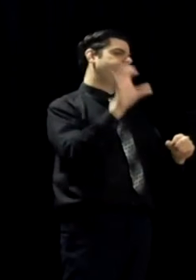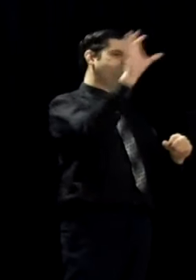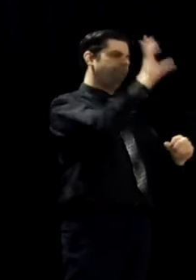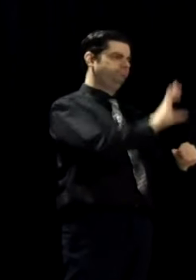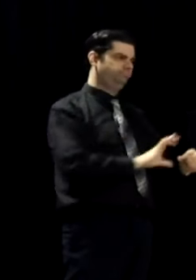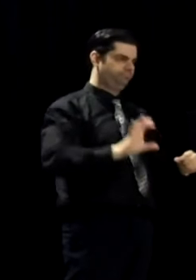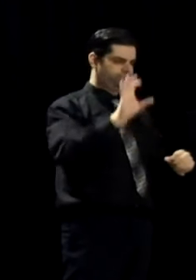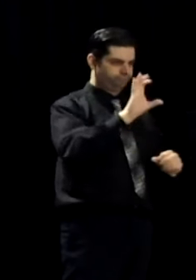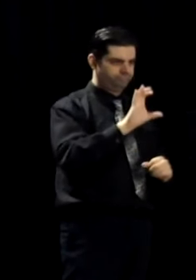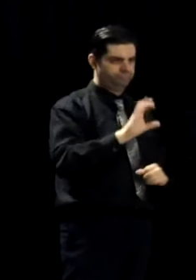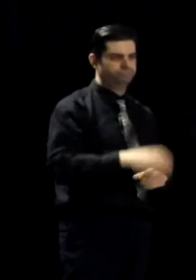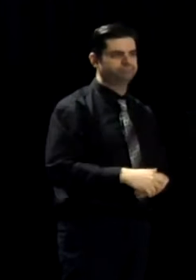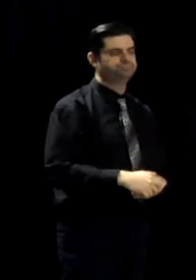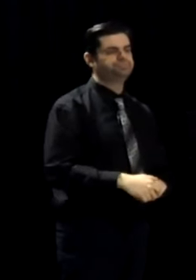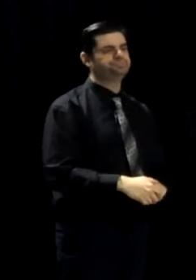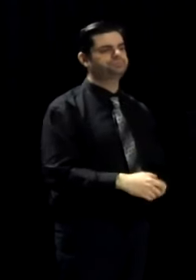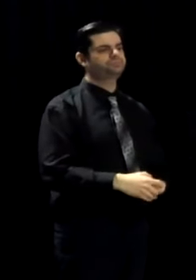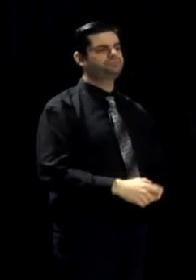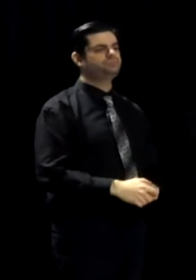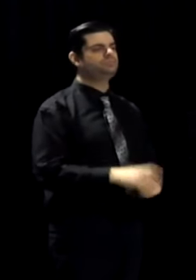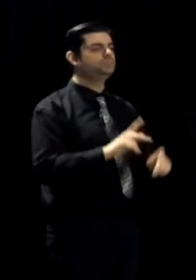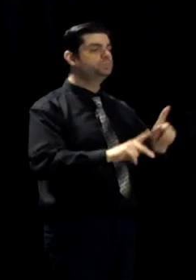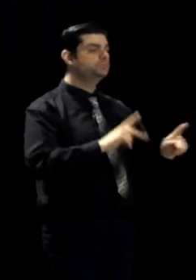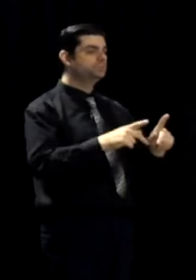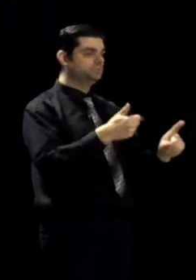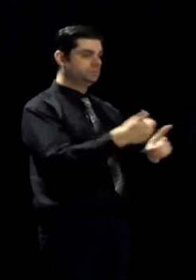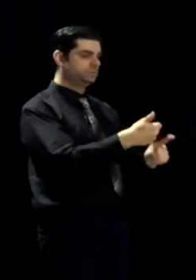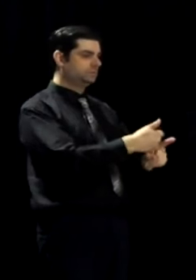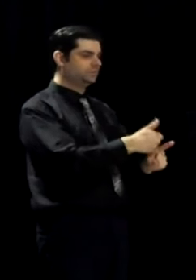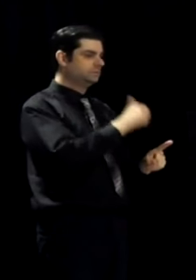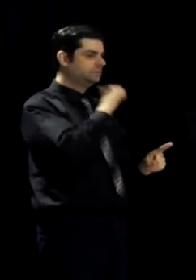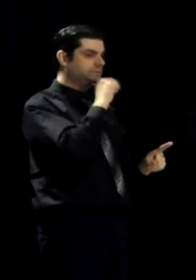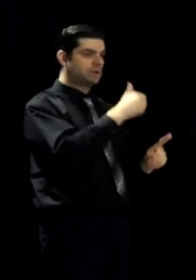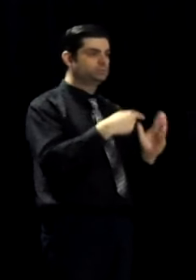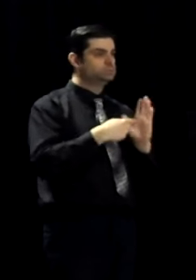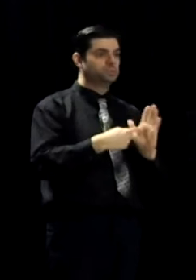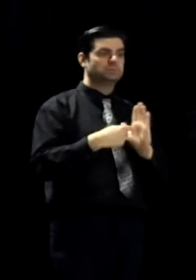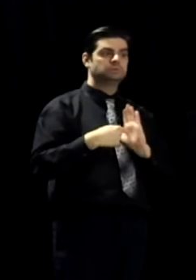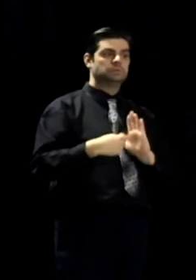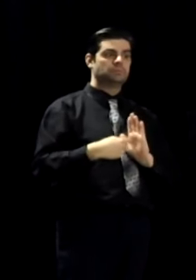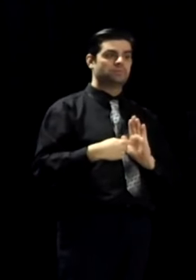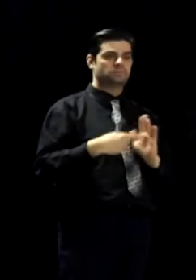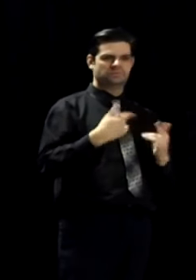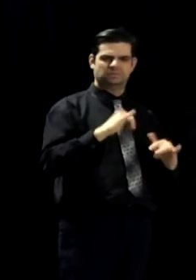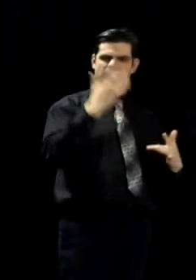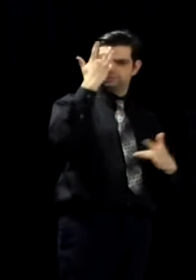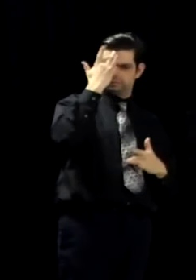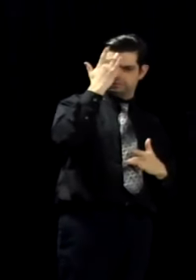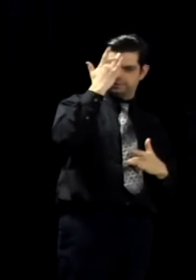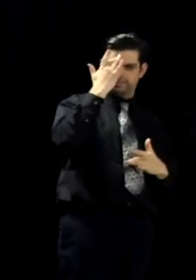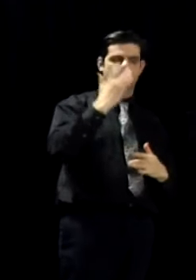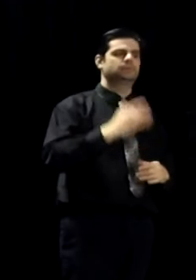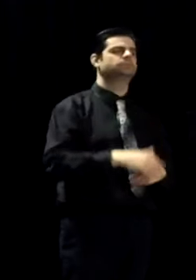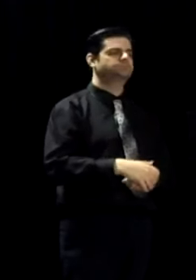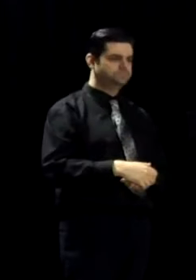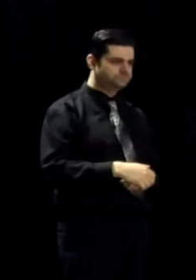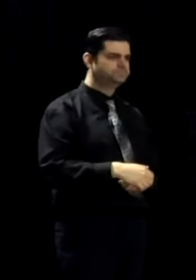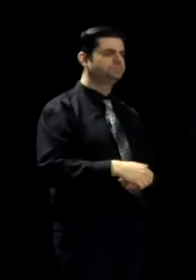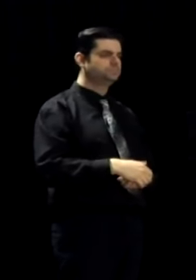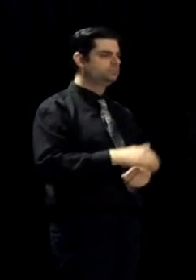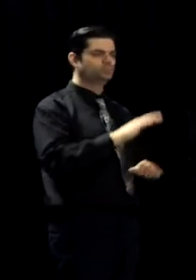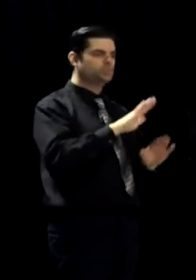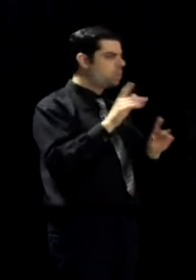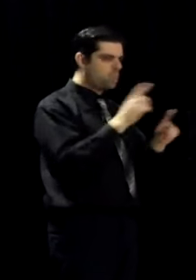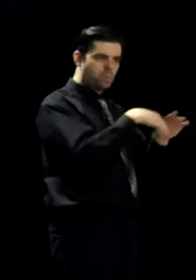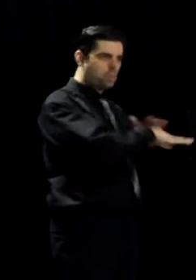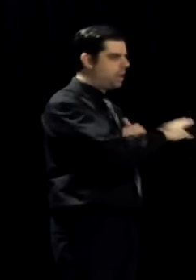pockets. These folks who are asymptomatic they're not sick. They shouldn't be going to the hospital. They should be